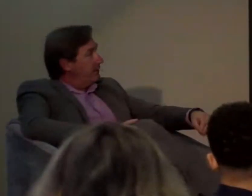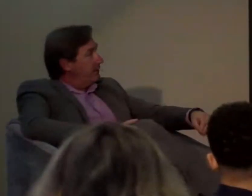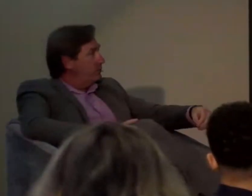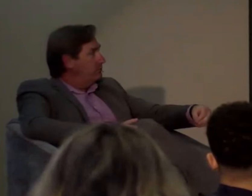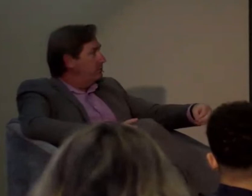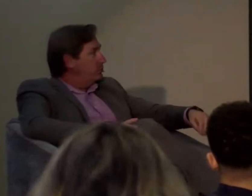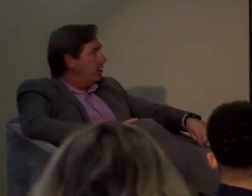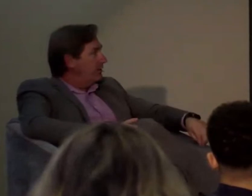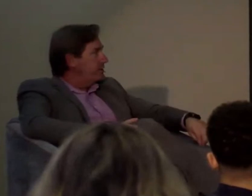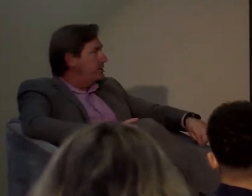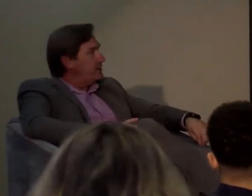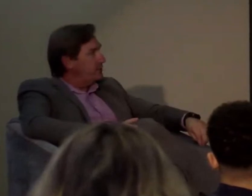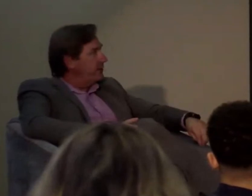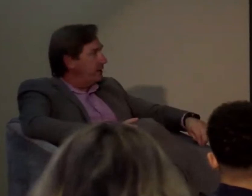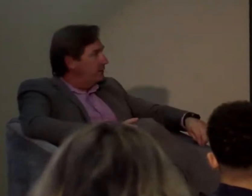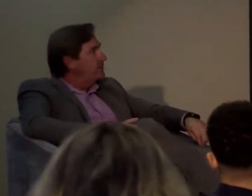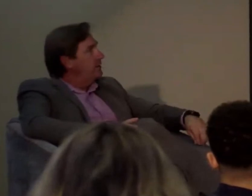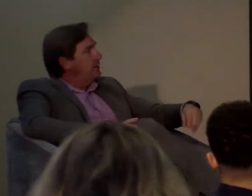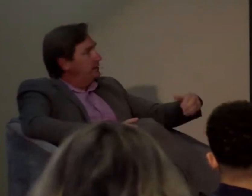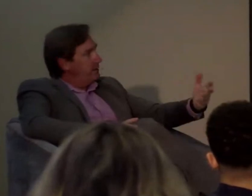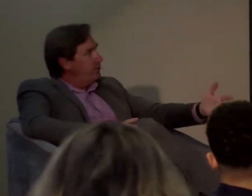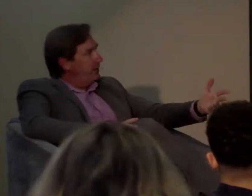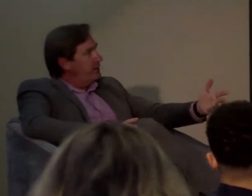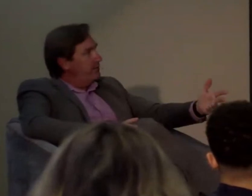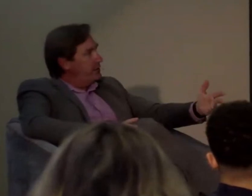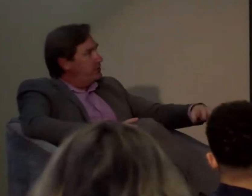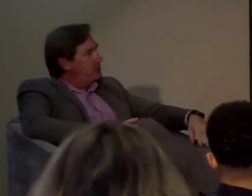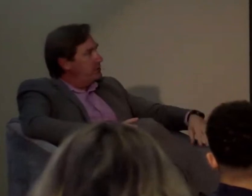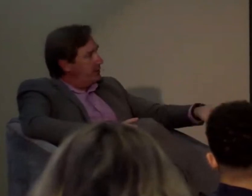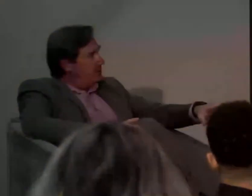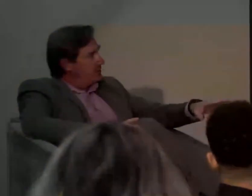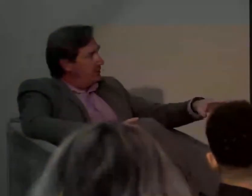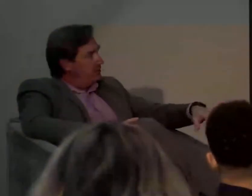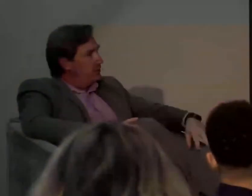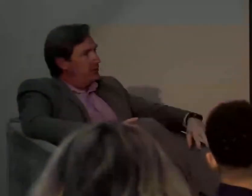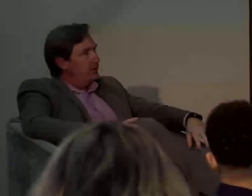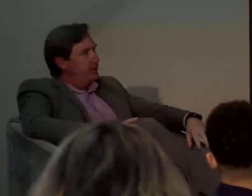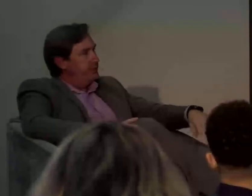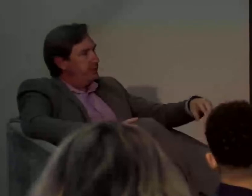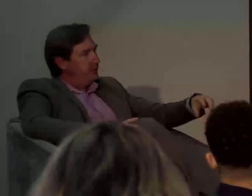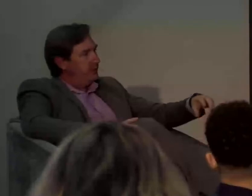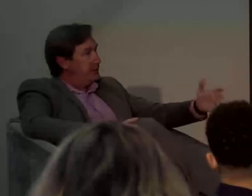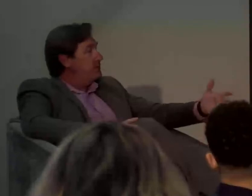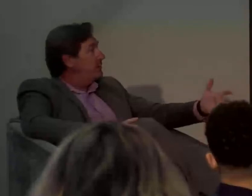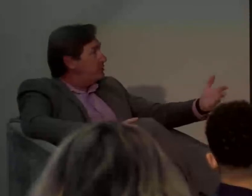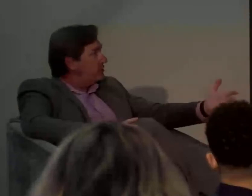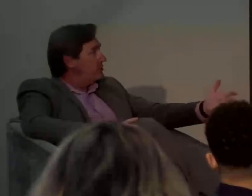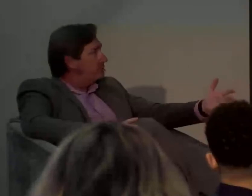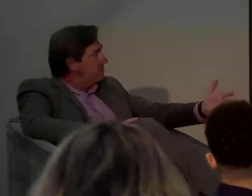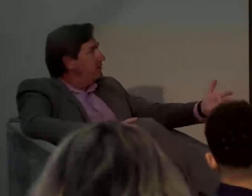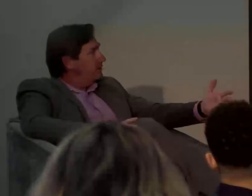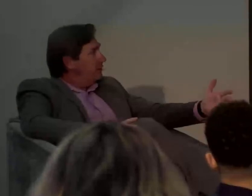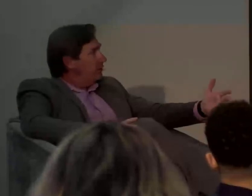I think will drive success or failure. There's a number of other dimensions that maybe I'll get to innovation now that speak to that.